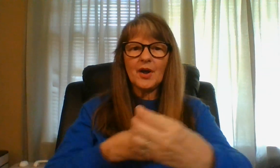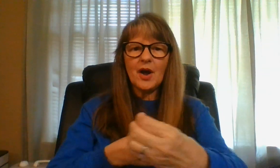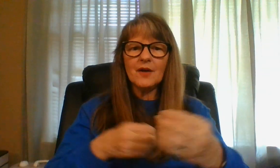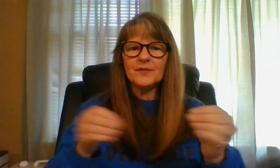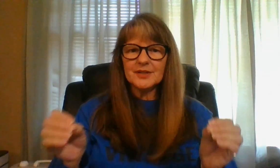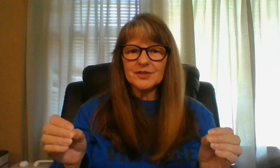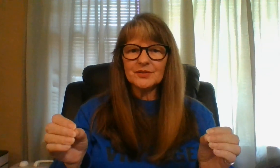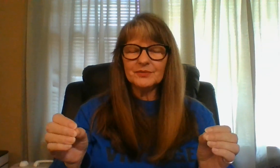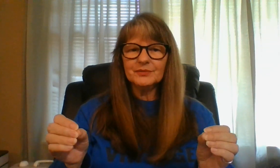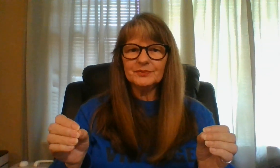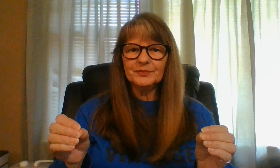Office.